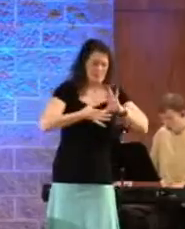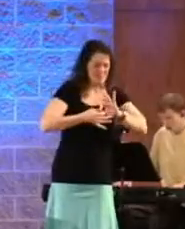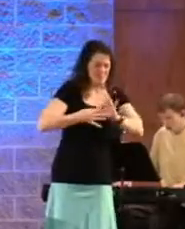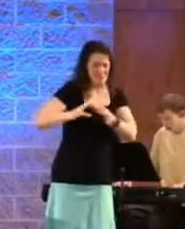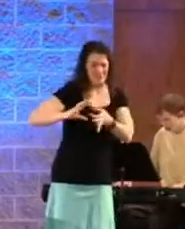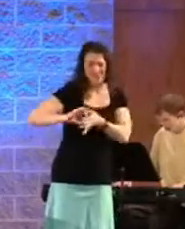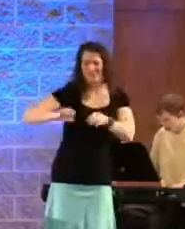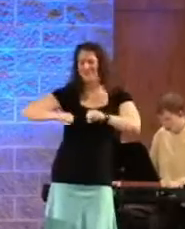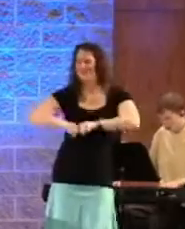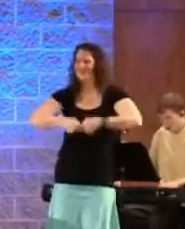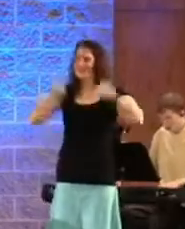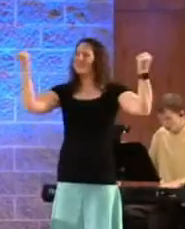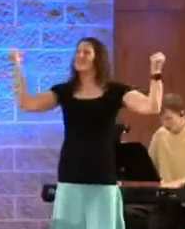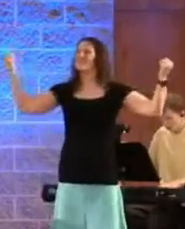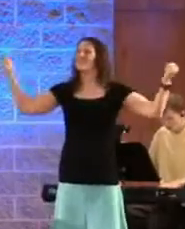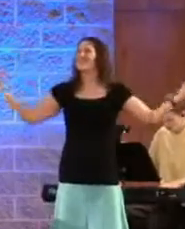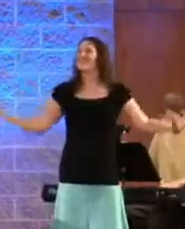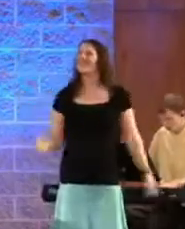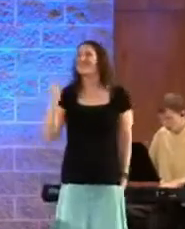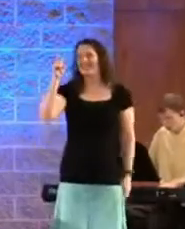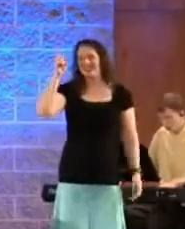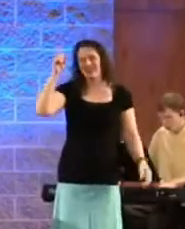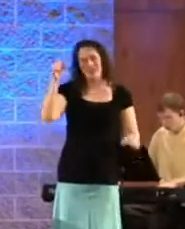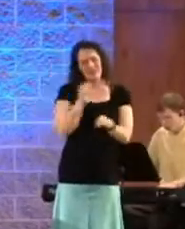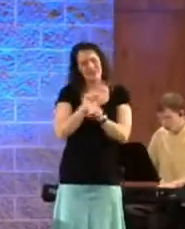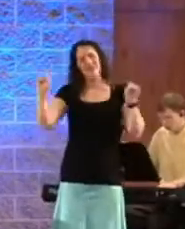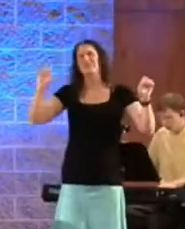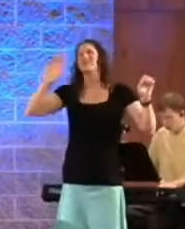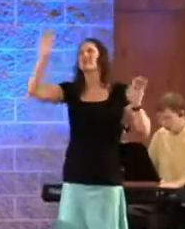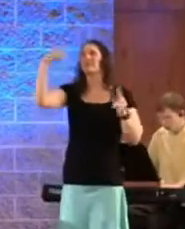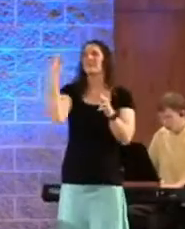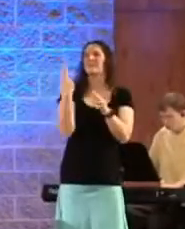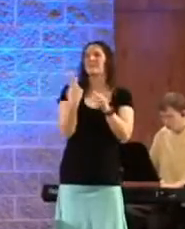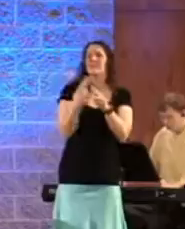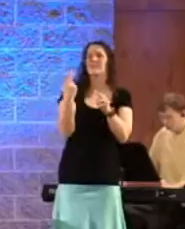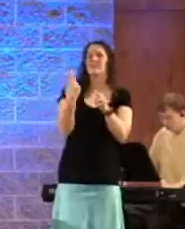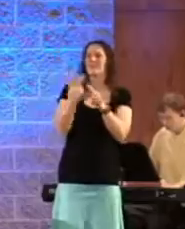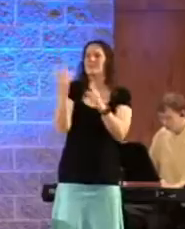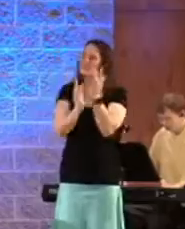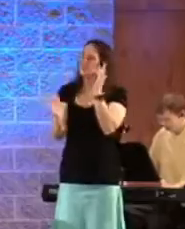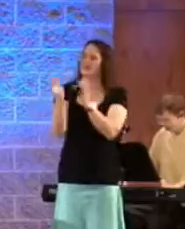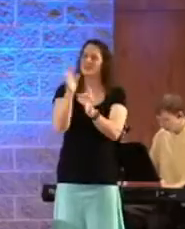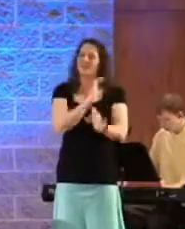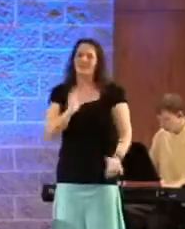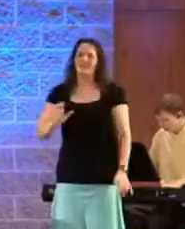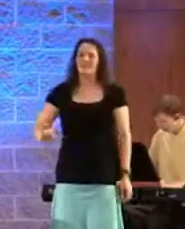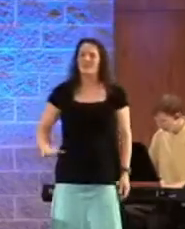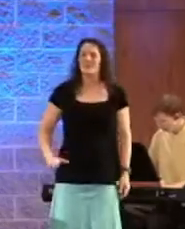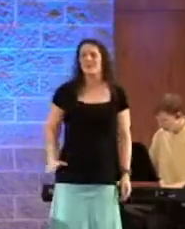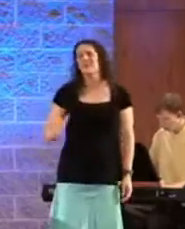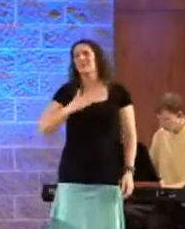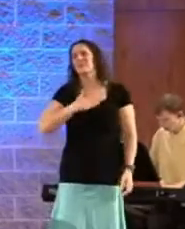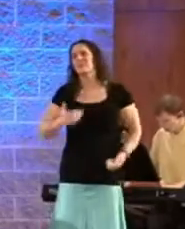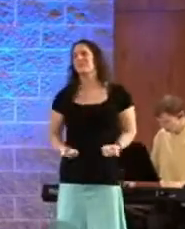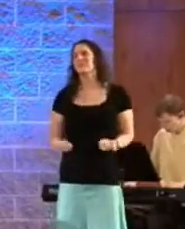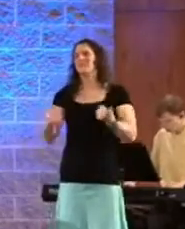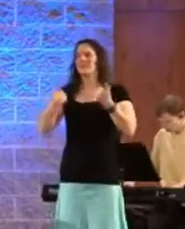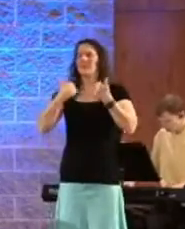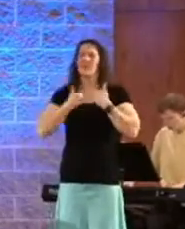There's salvation in your name, Jesus Christ, my living